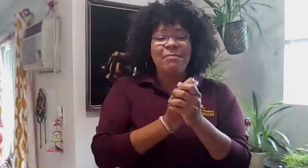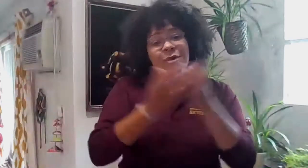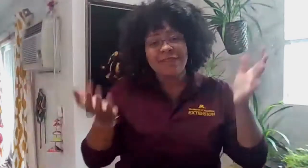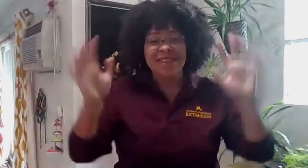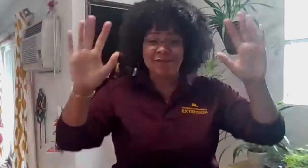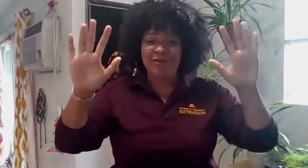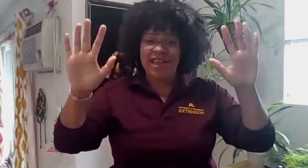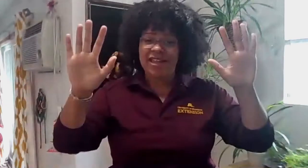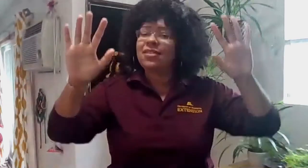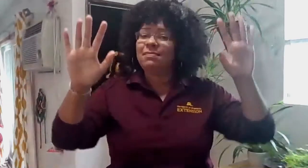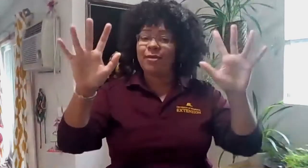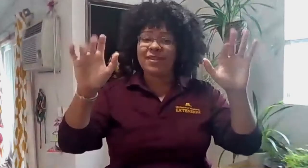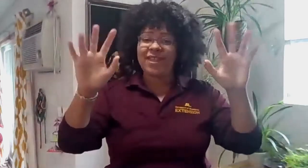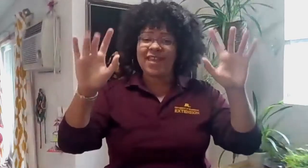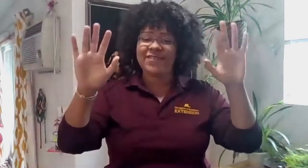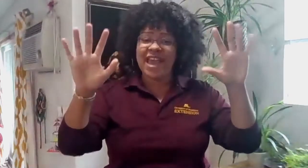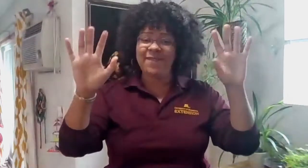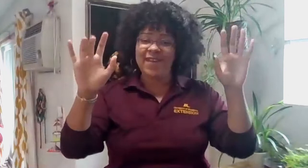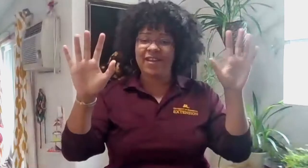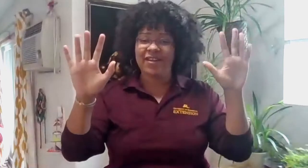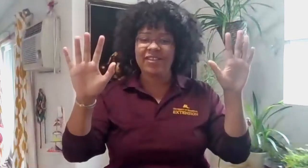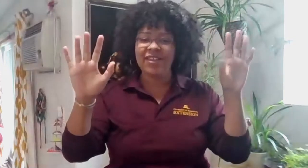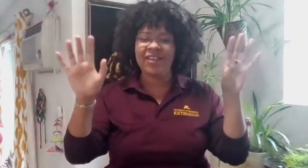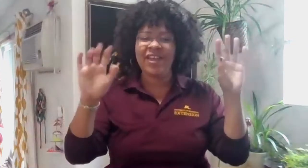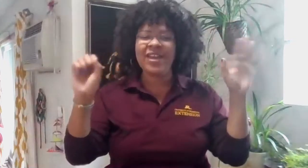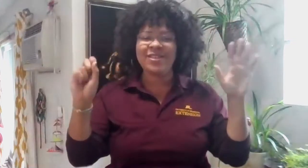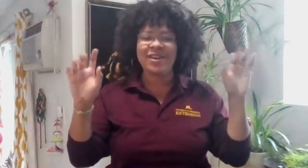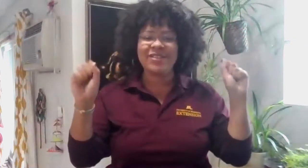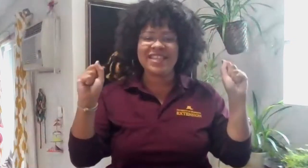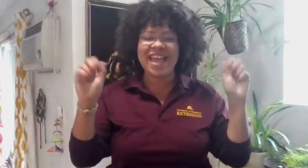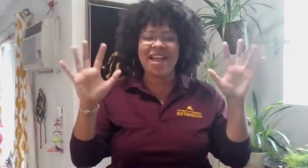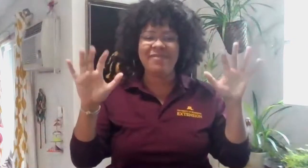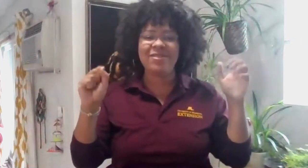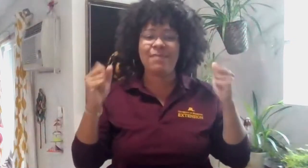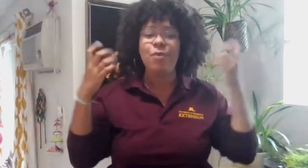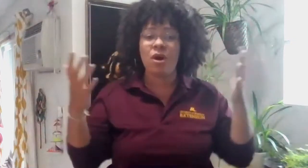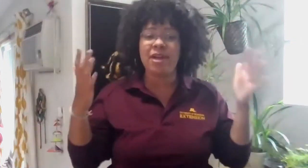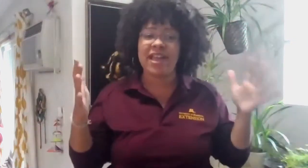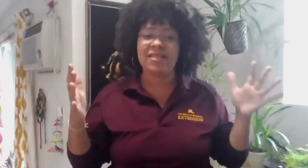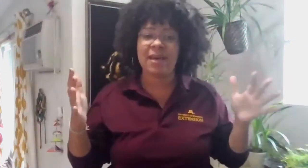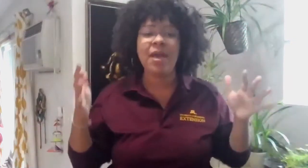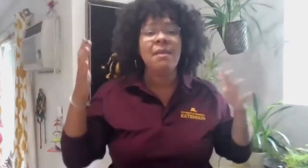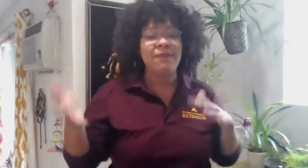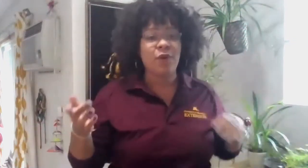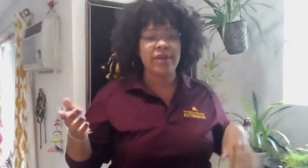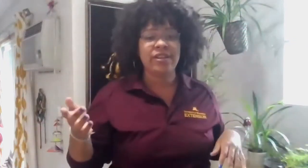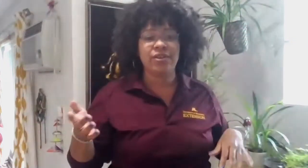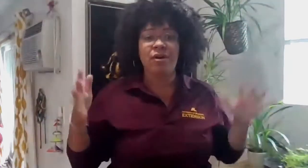Most of us have two hands. Most of us have 10 fingers. So today I'm going to start by warming our hands up before we can do our really